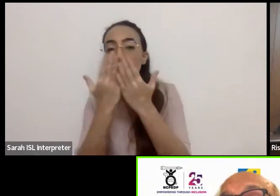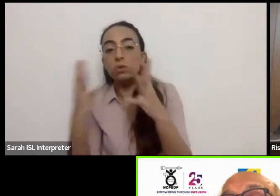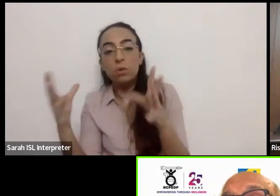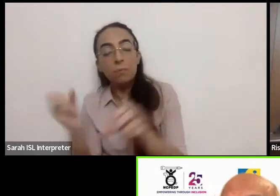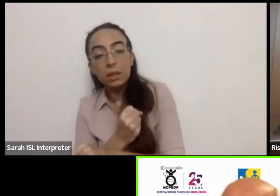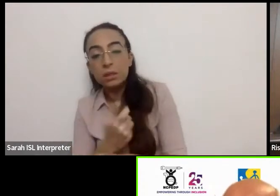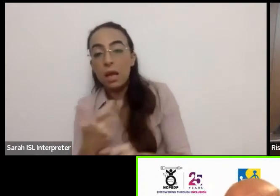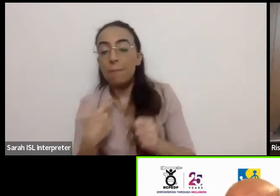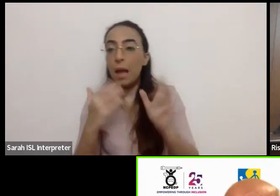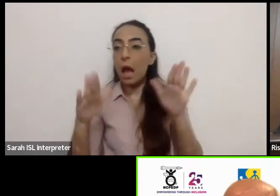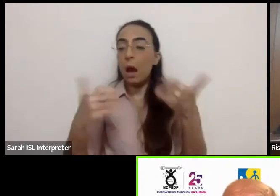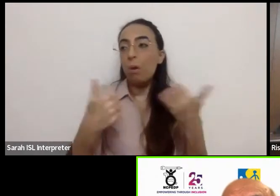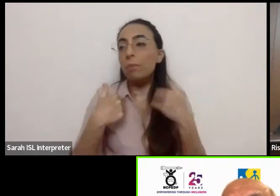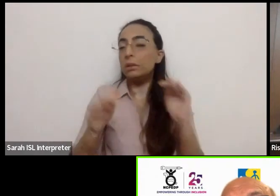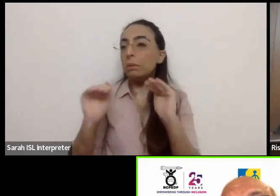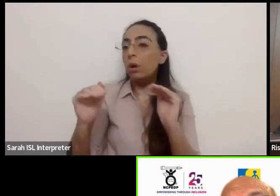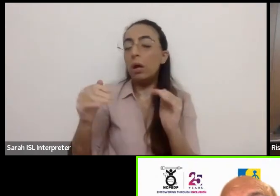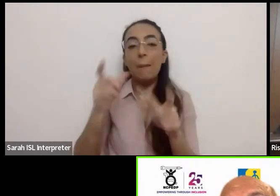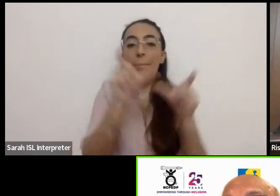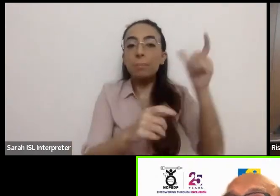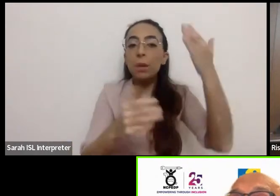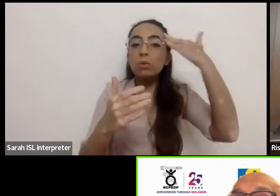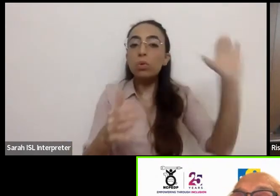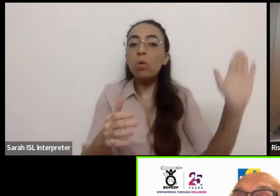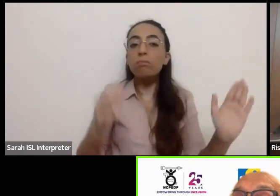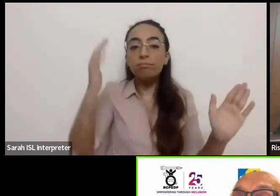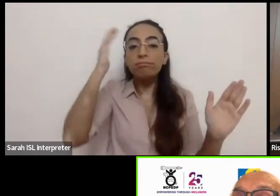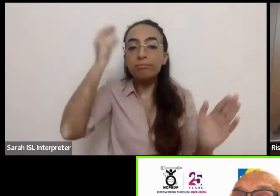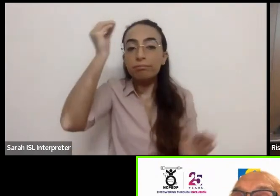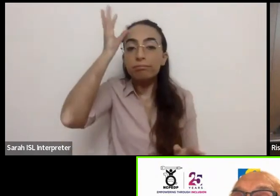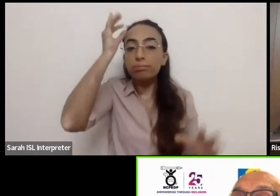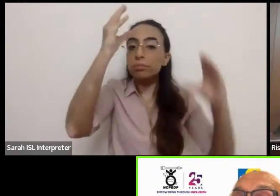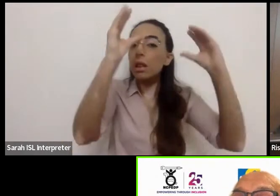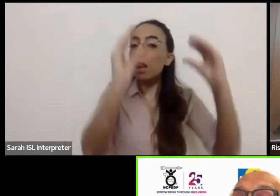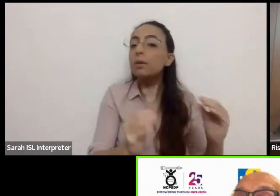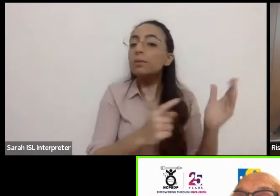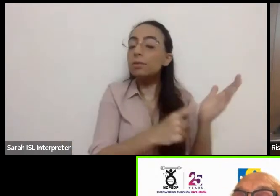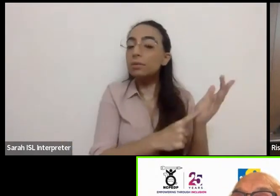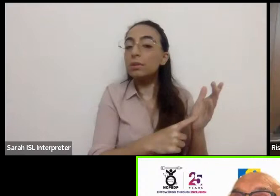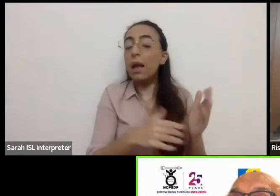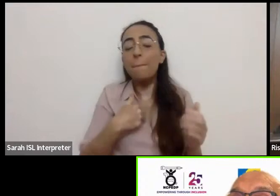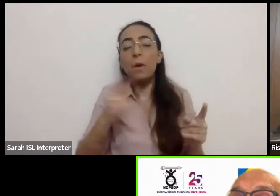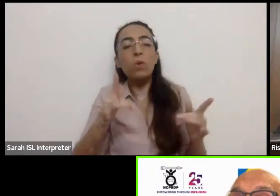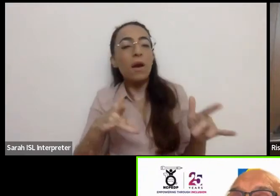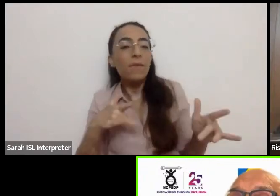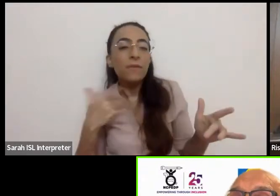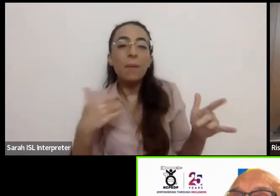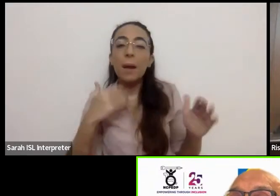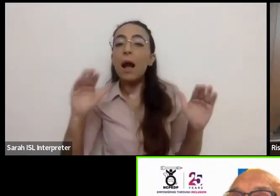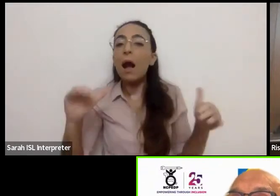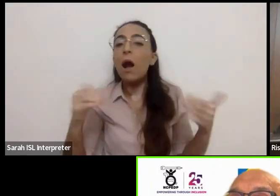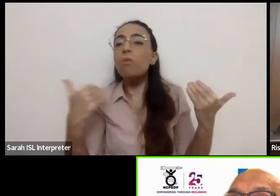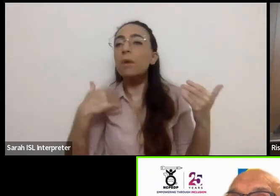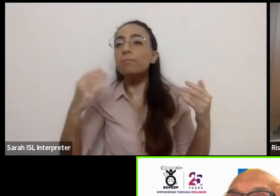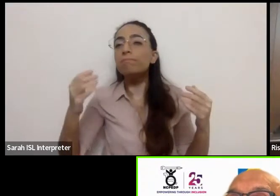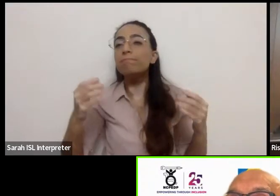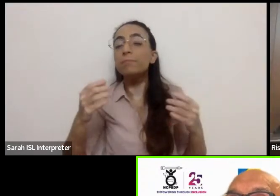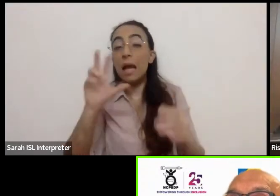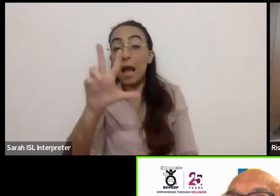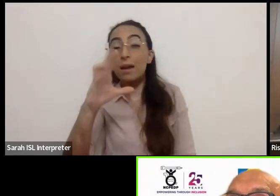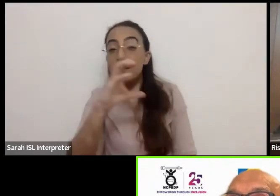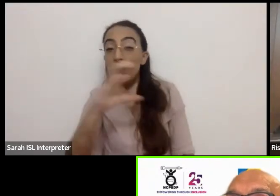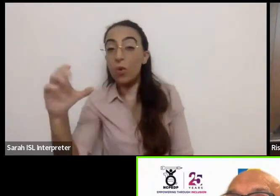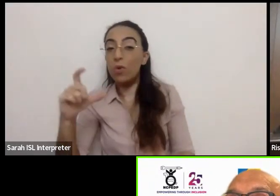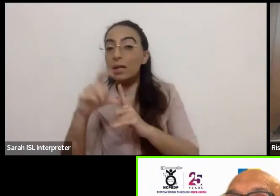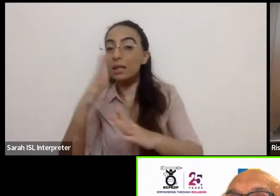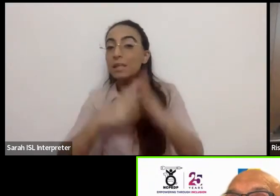deal. So how do you think we can bring this priority up? Because if you look at 8 crore